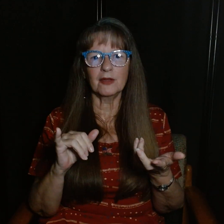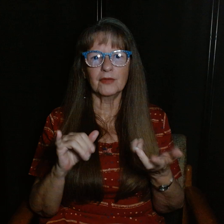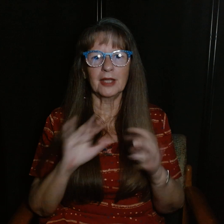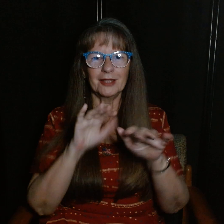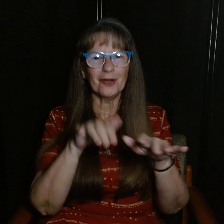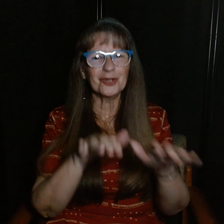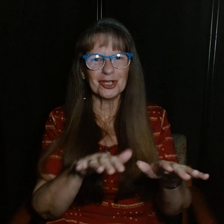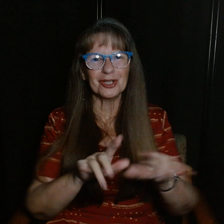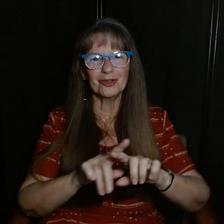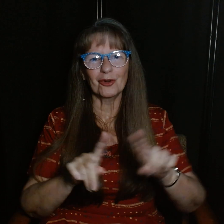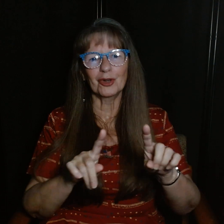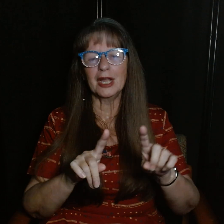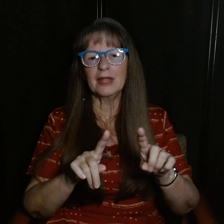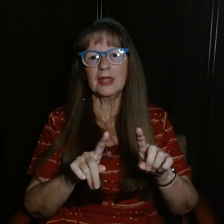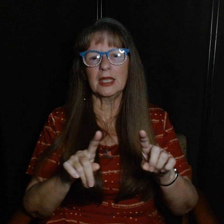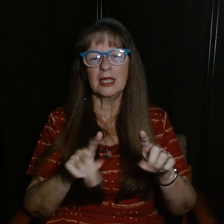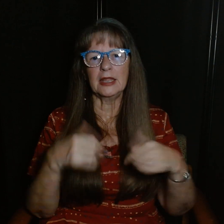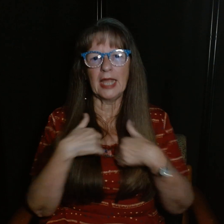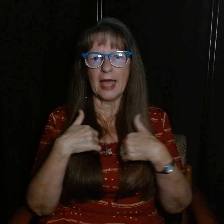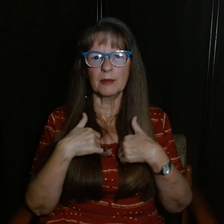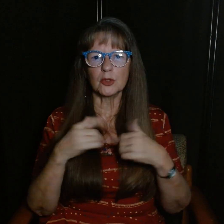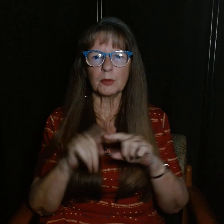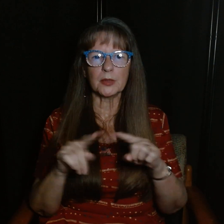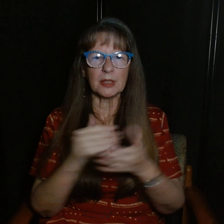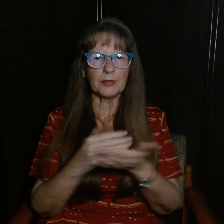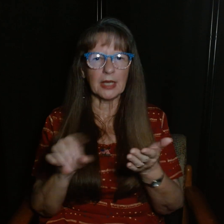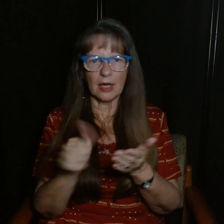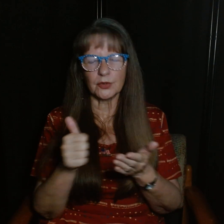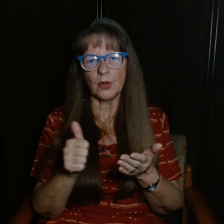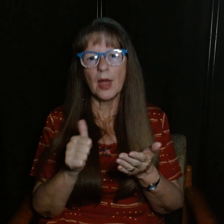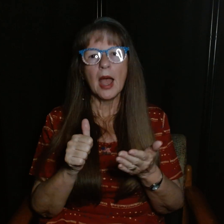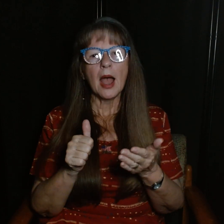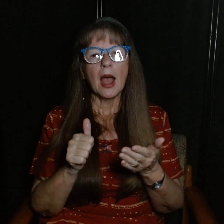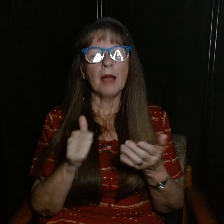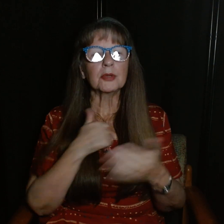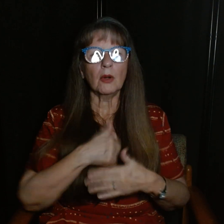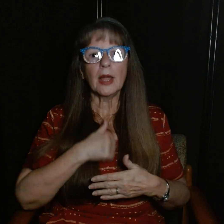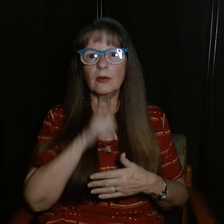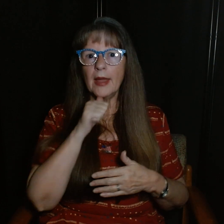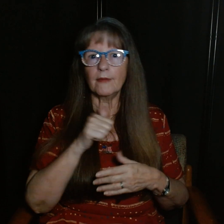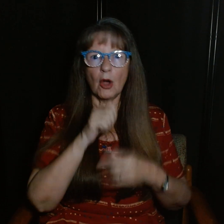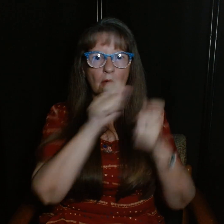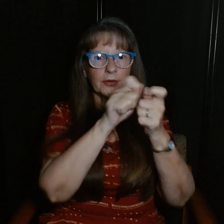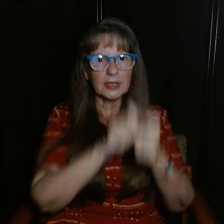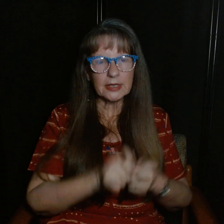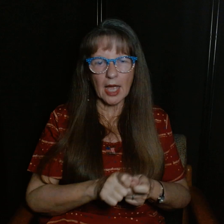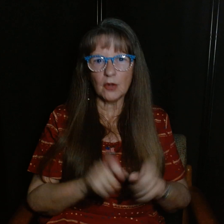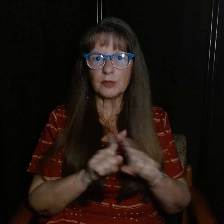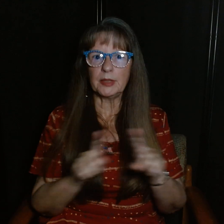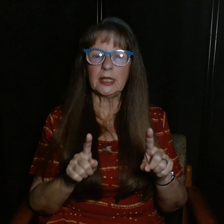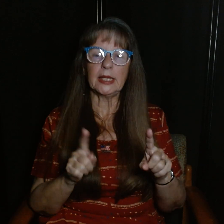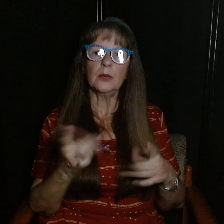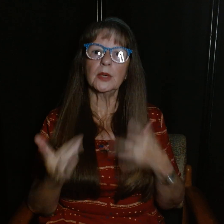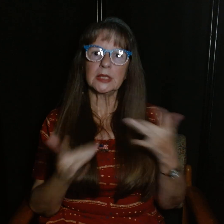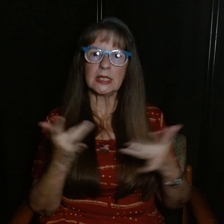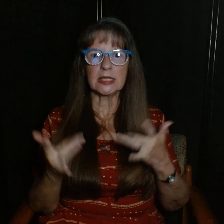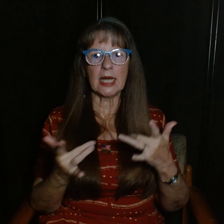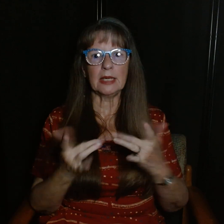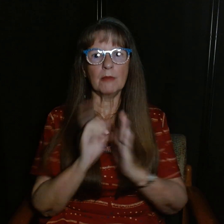like the ocean or in the animals, but was something else. So I'm sorry I don't have all the details, but it was an exciting moment